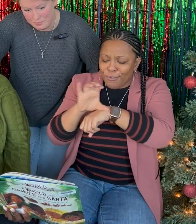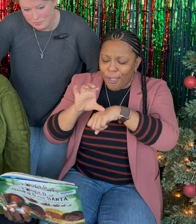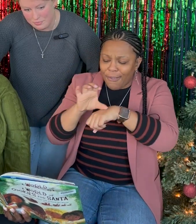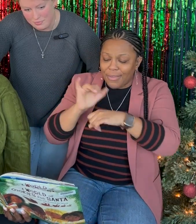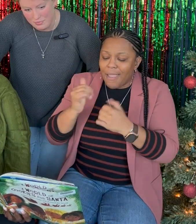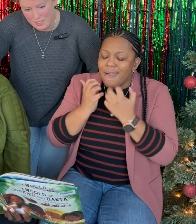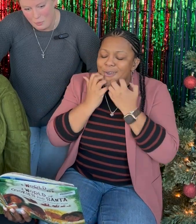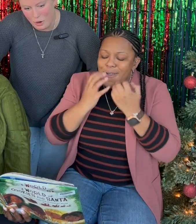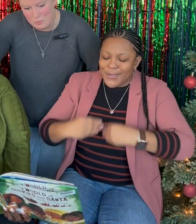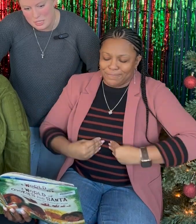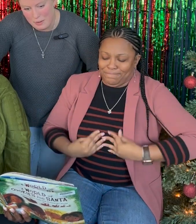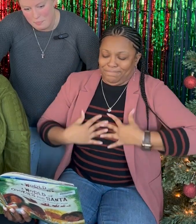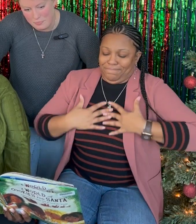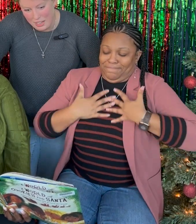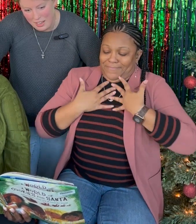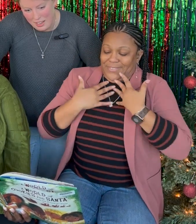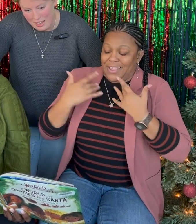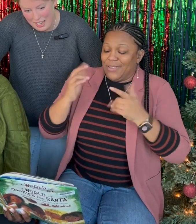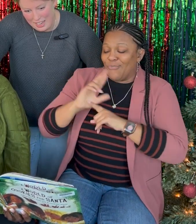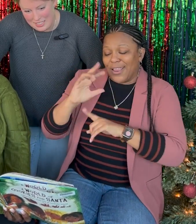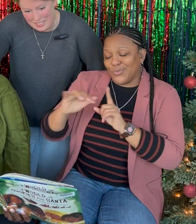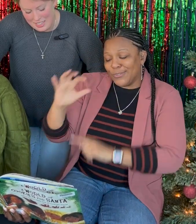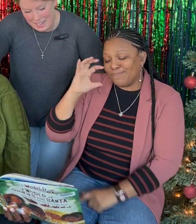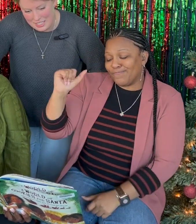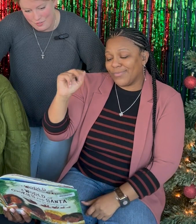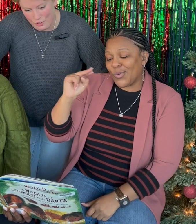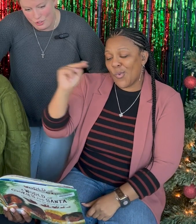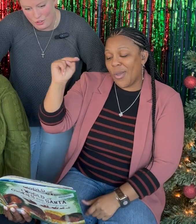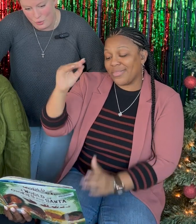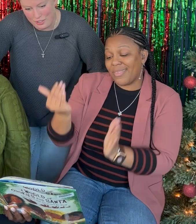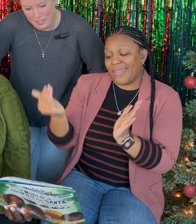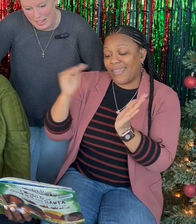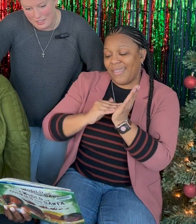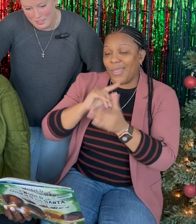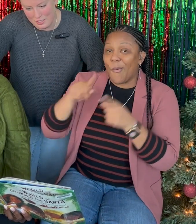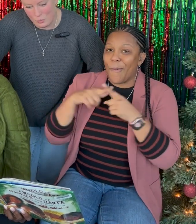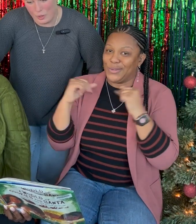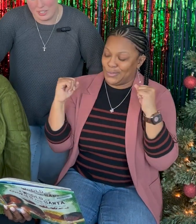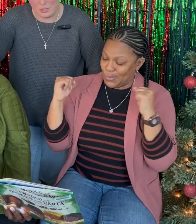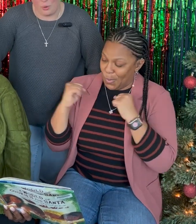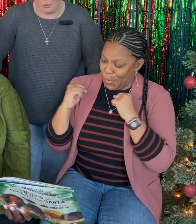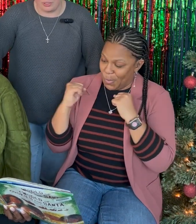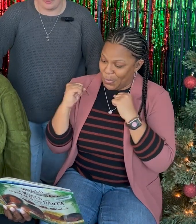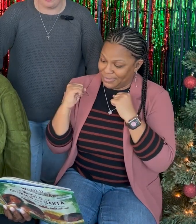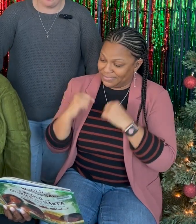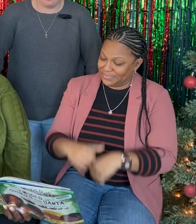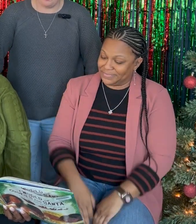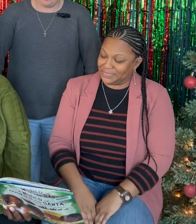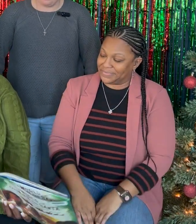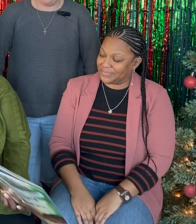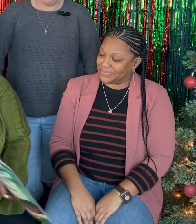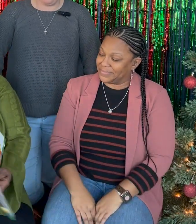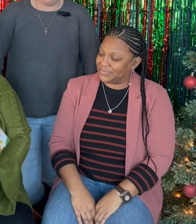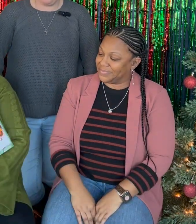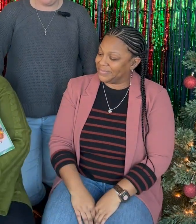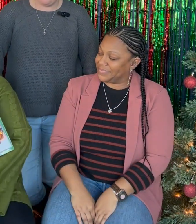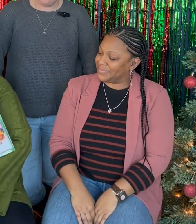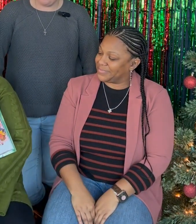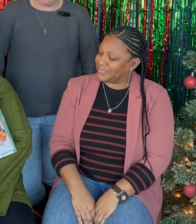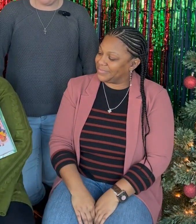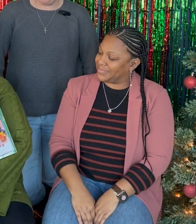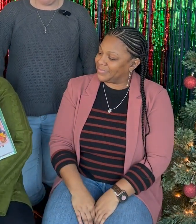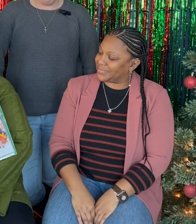chocolate that warms him up as he heads further north again, where it's cold.